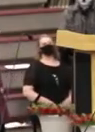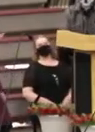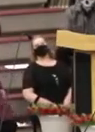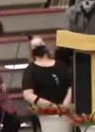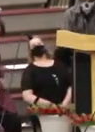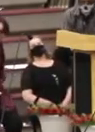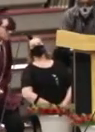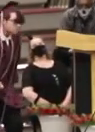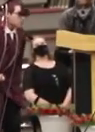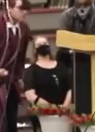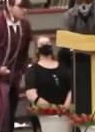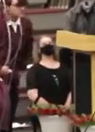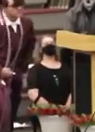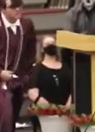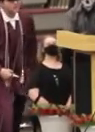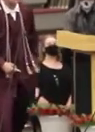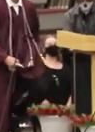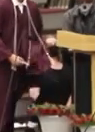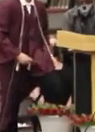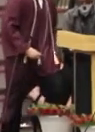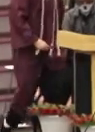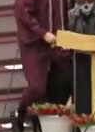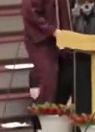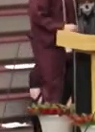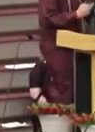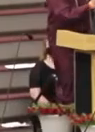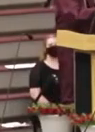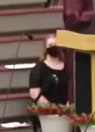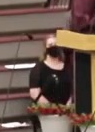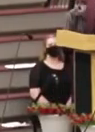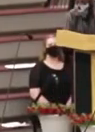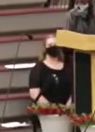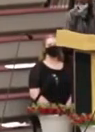Jacob Aaron Boucher.